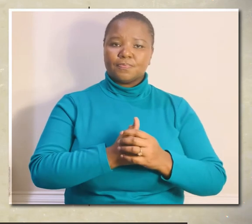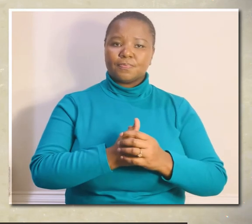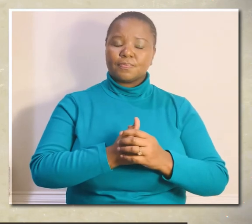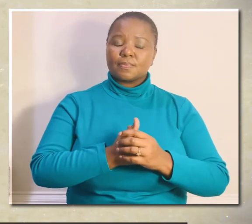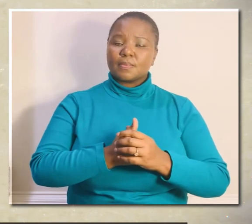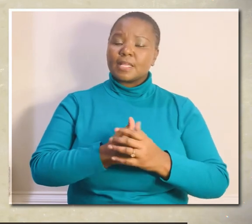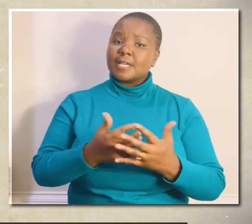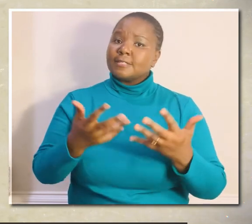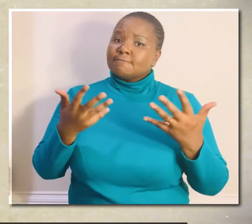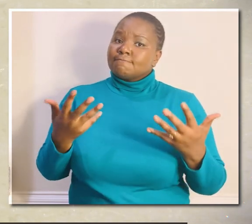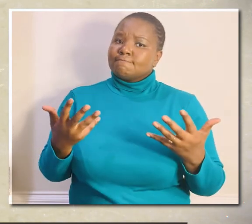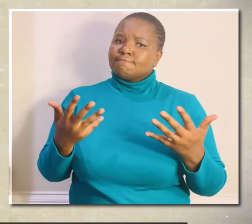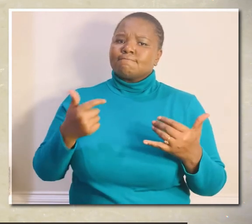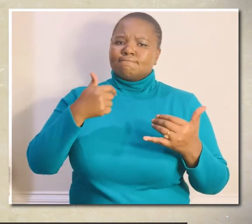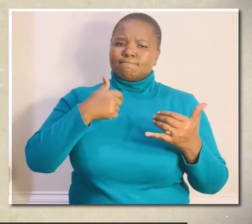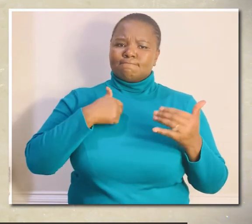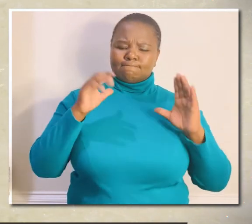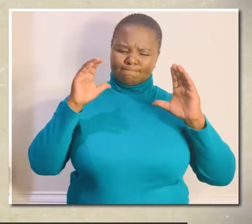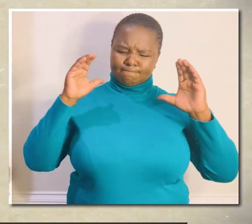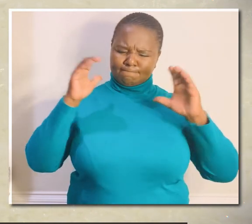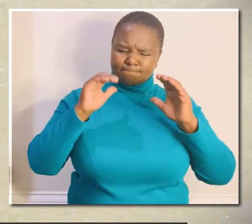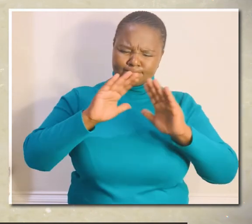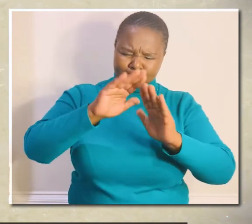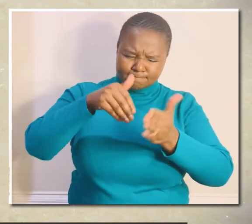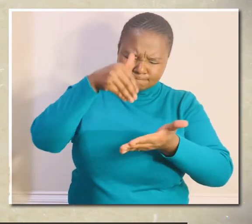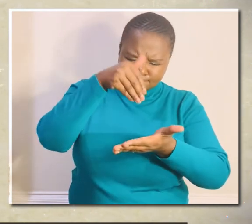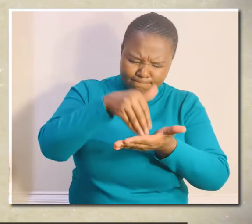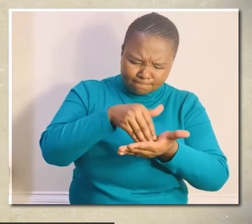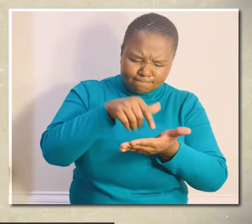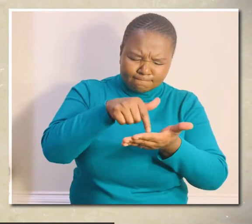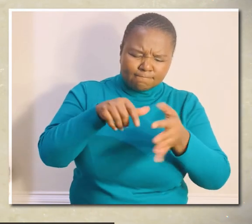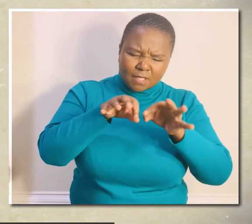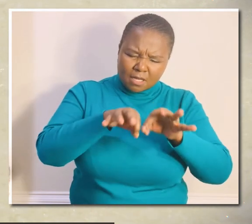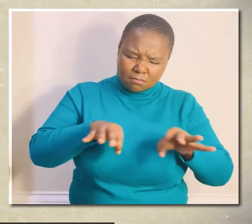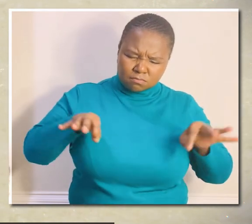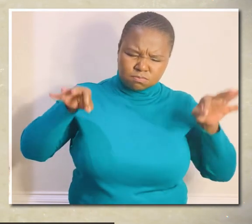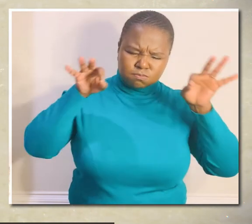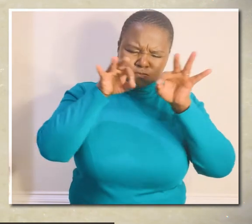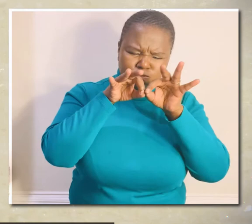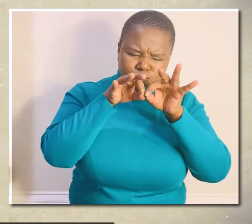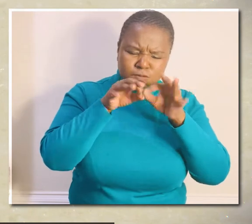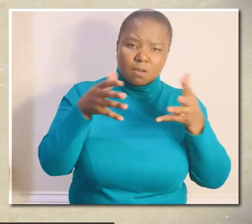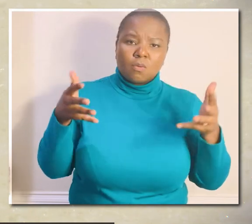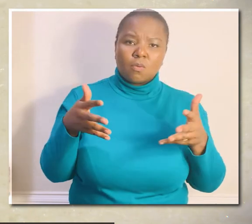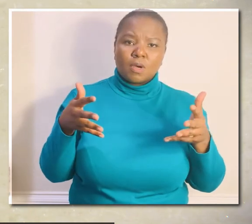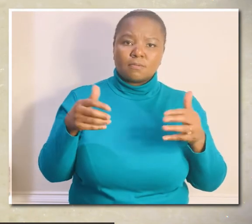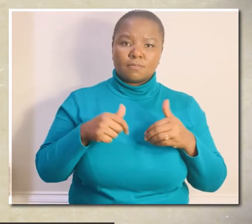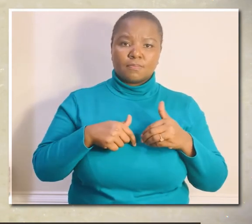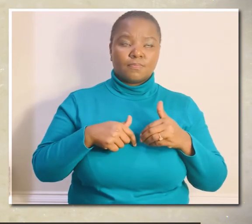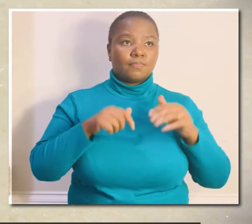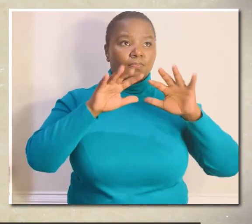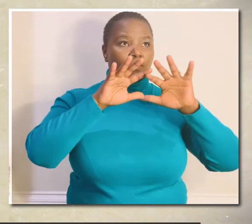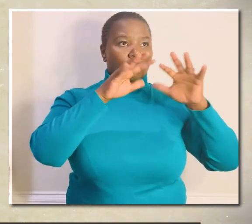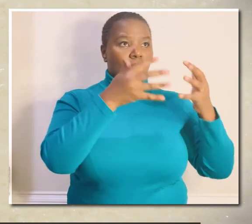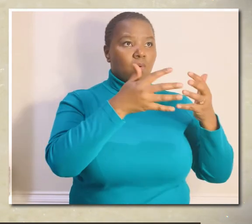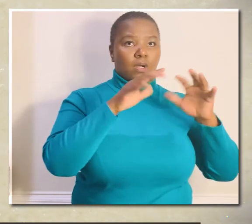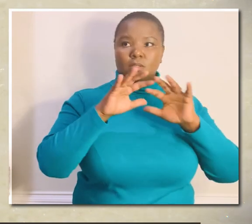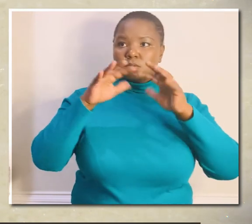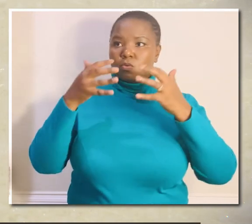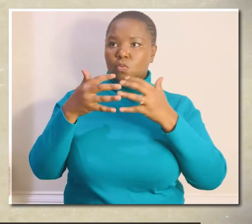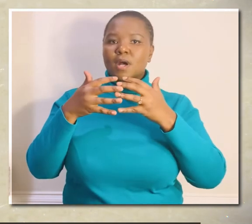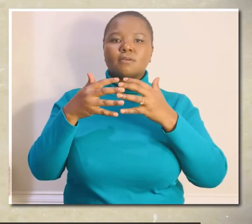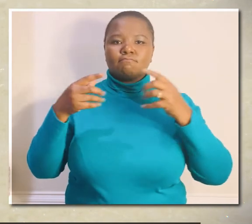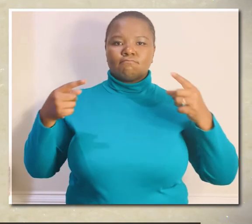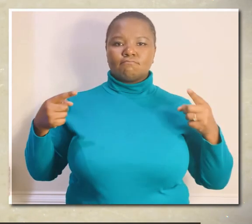But maybe the most central thing I wanted to write about was that we were at this intersection. We are